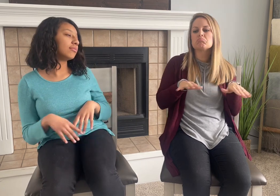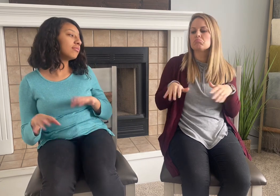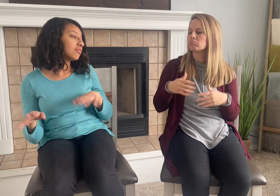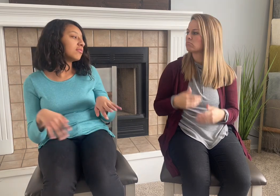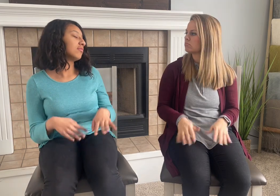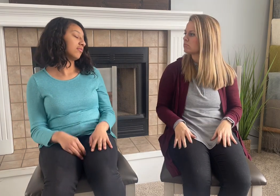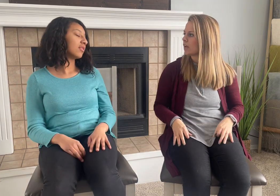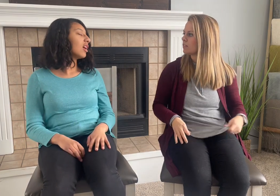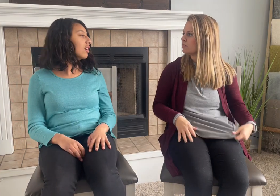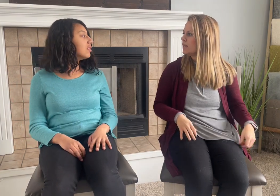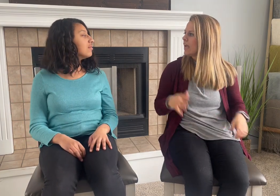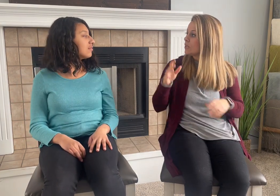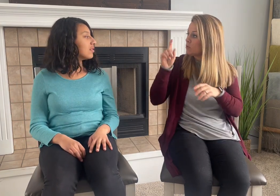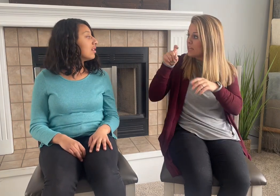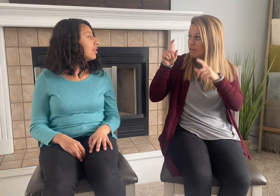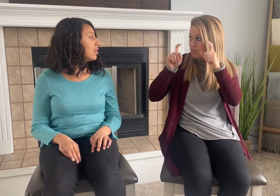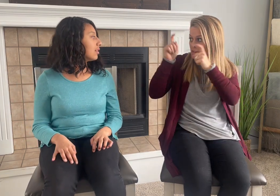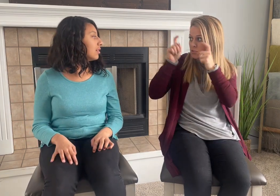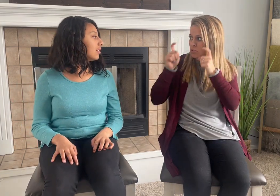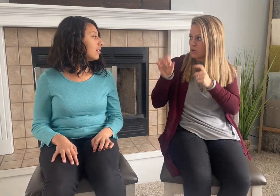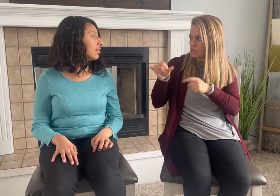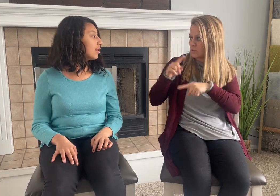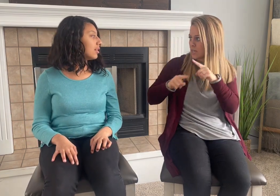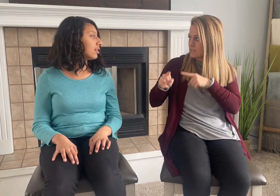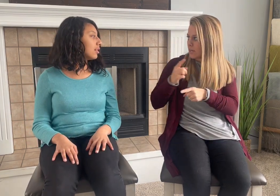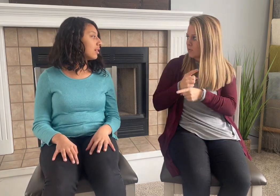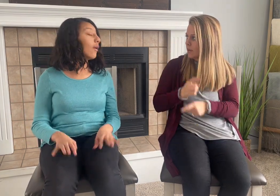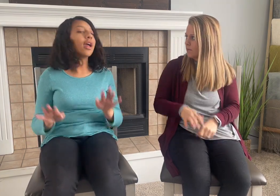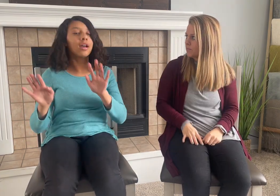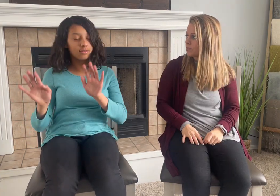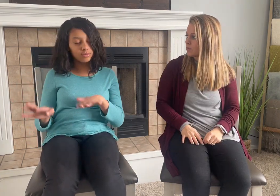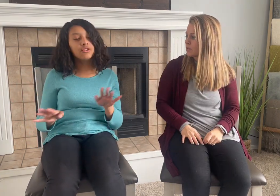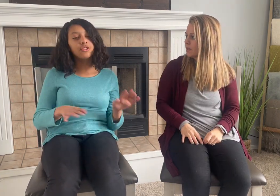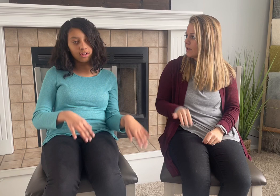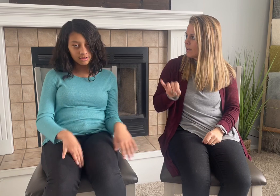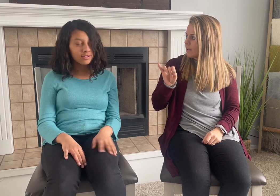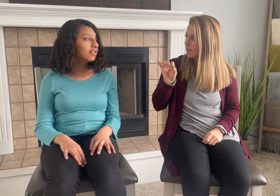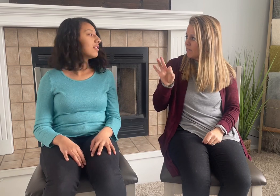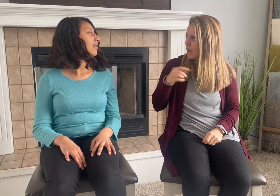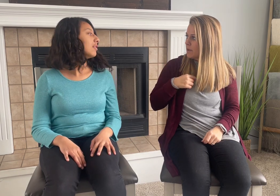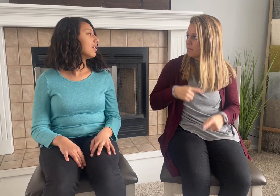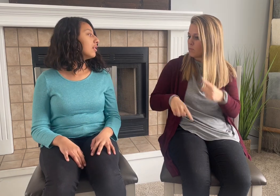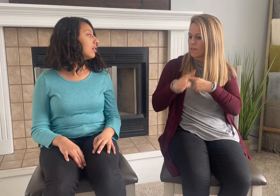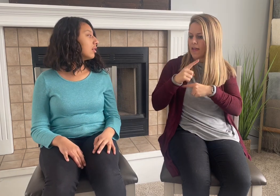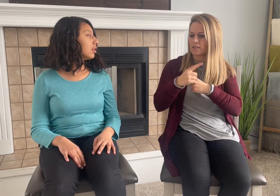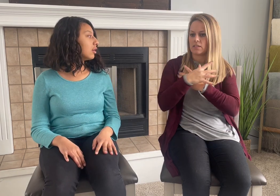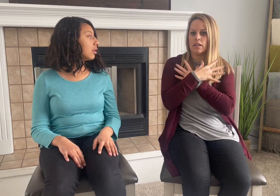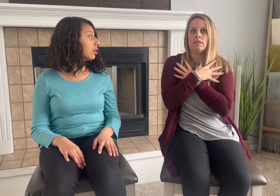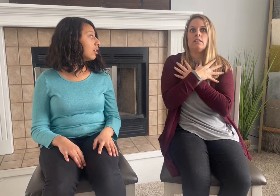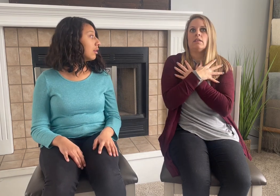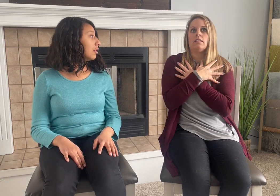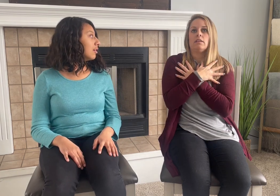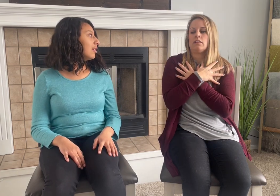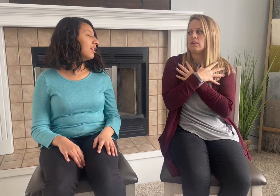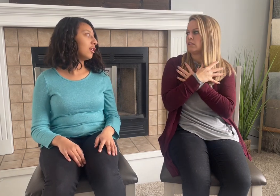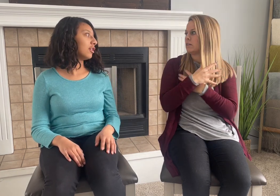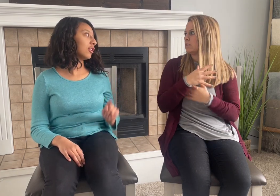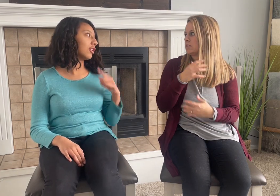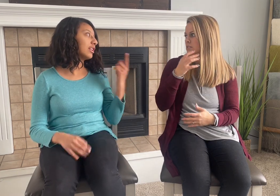whatever. Yeah. And you need facial expression with that sign, right? If I'm relaxed, like I look